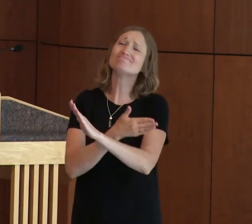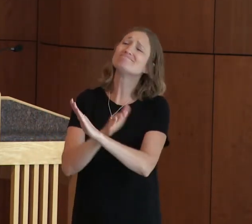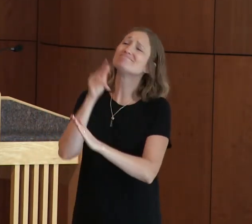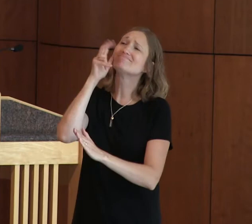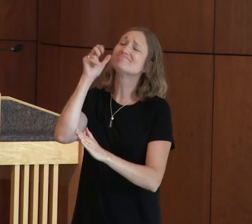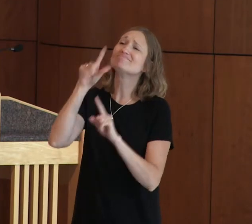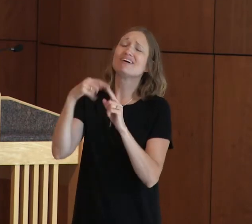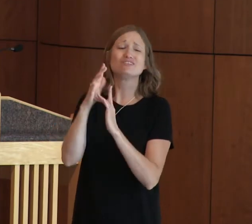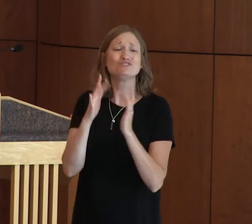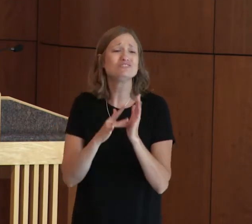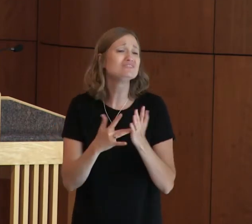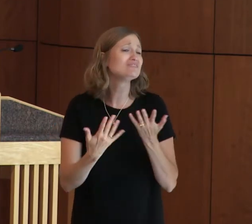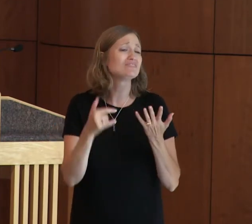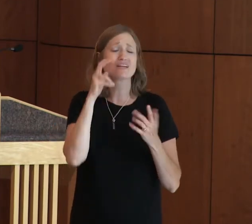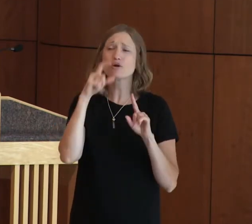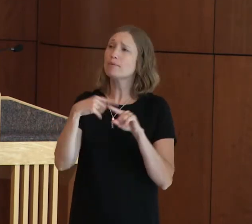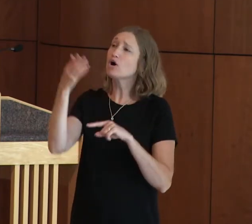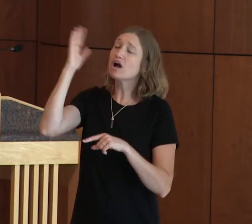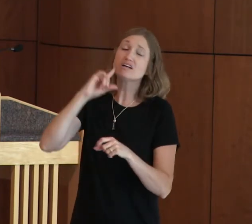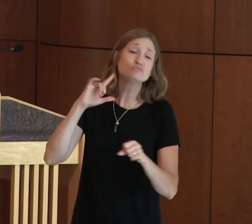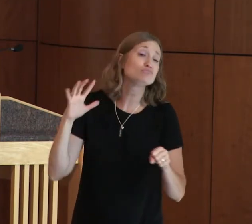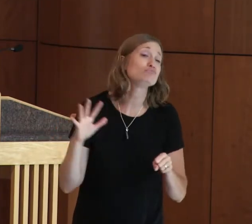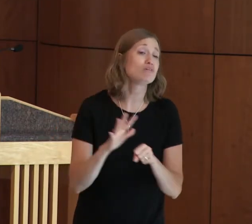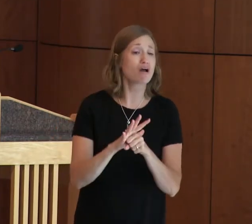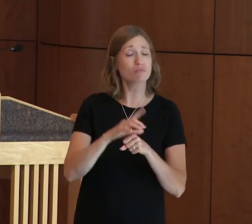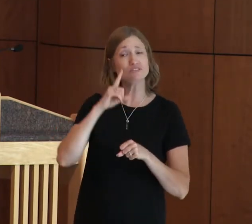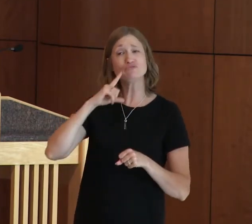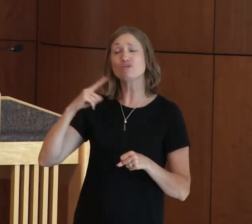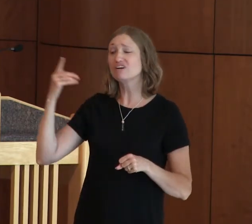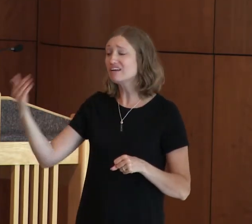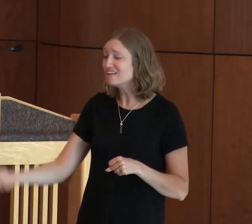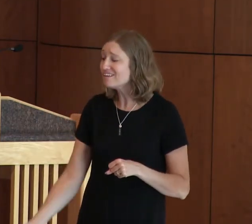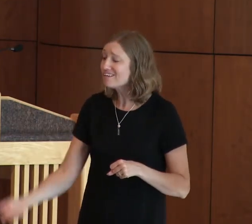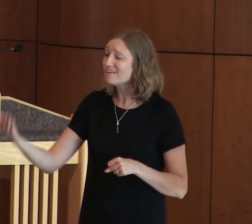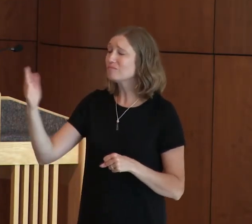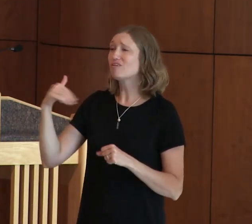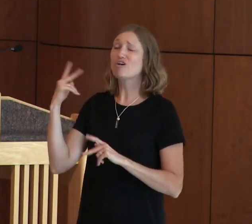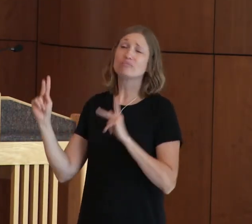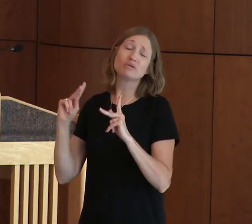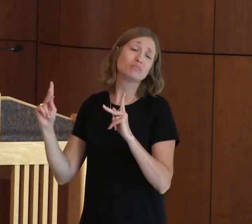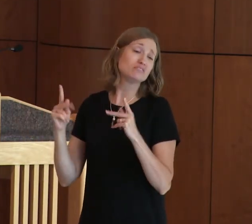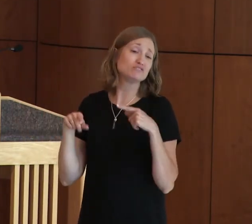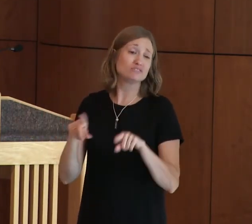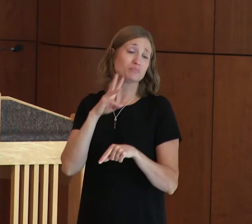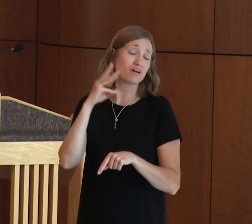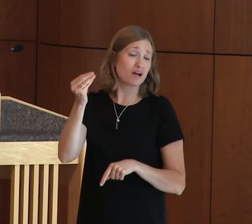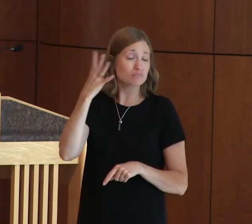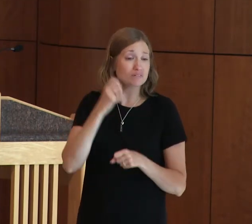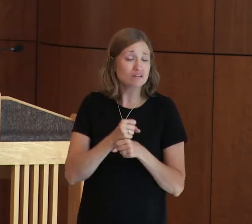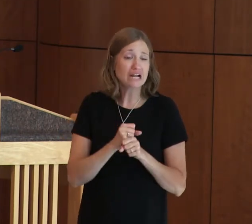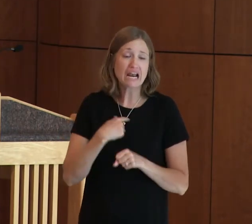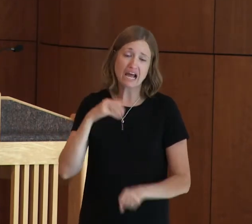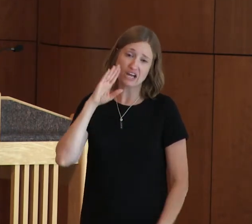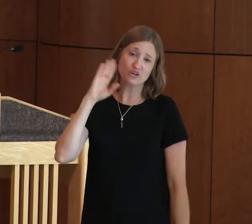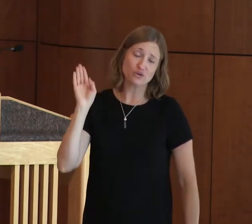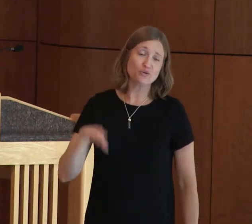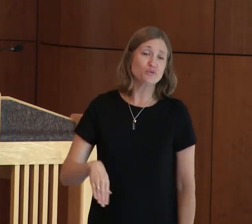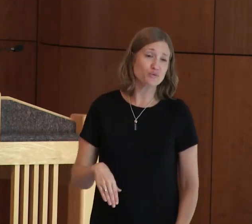about Jesus, about God's promises to him and to all of us that are made in our baptism. And I knew prayers had been